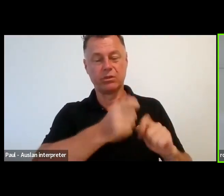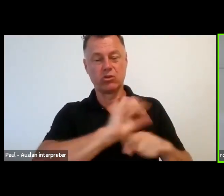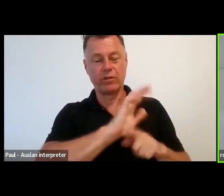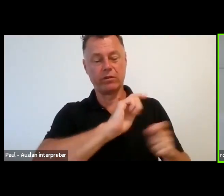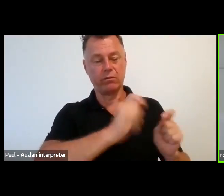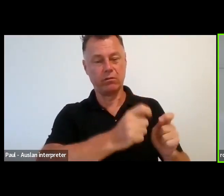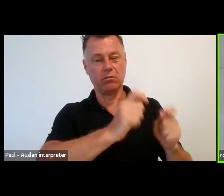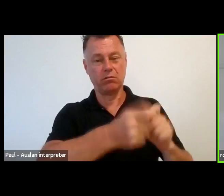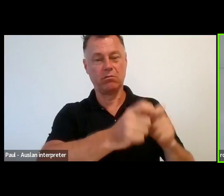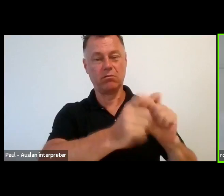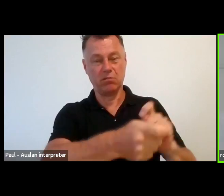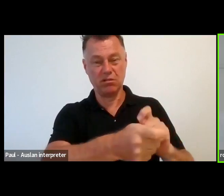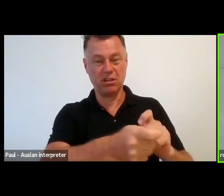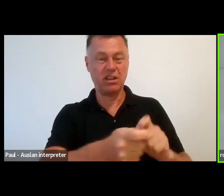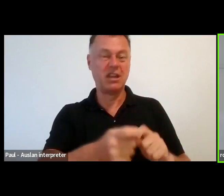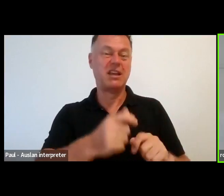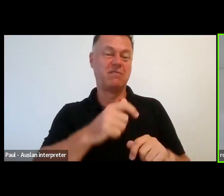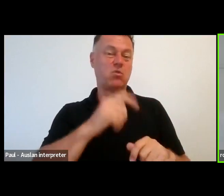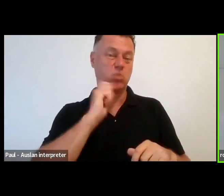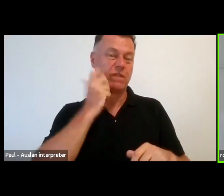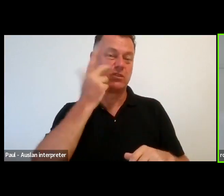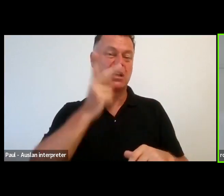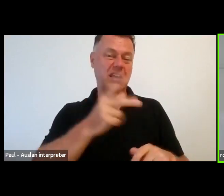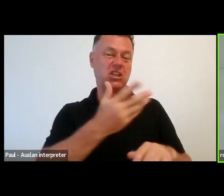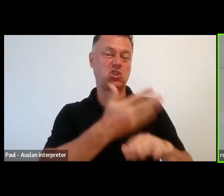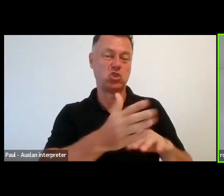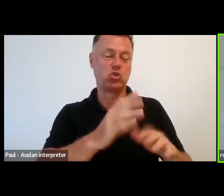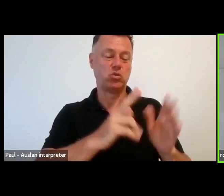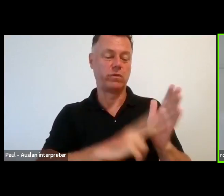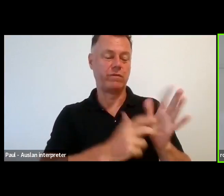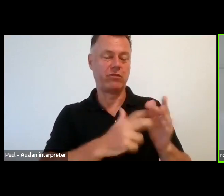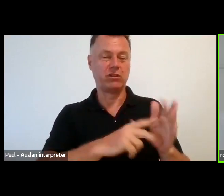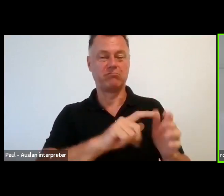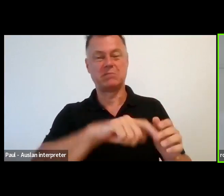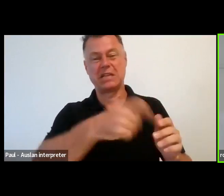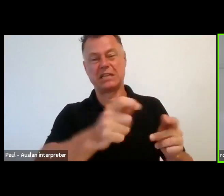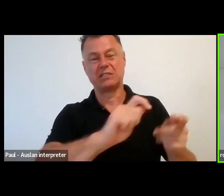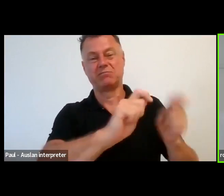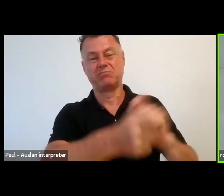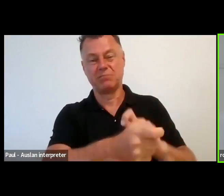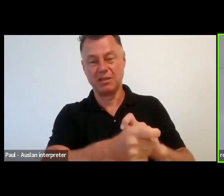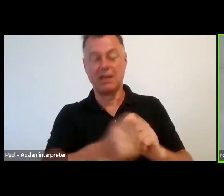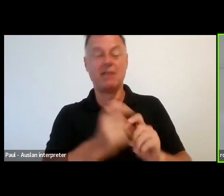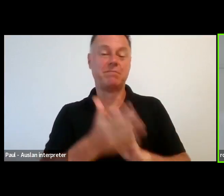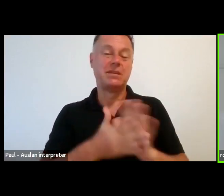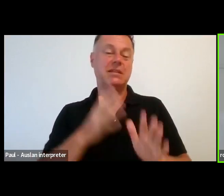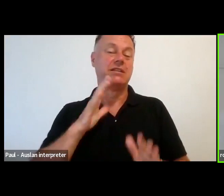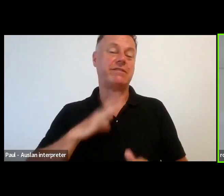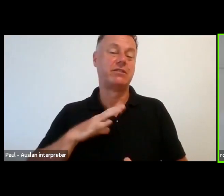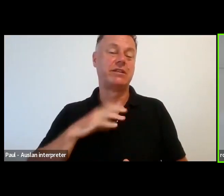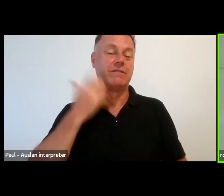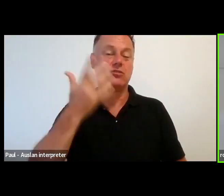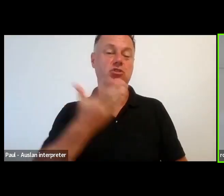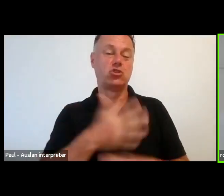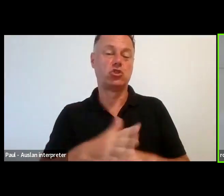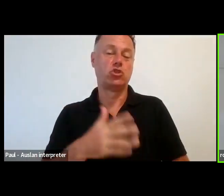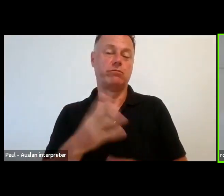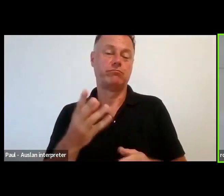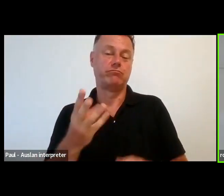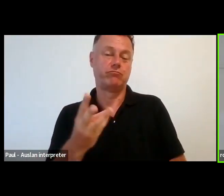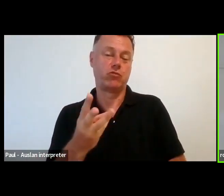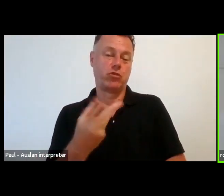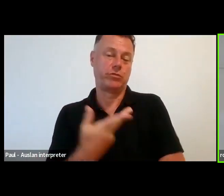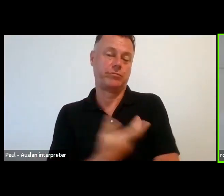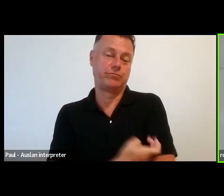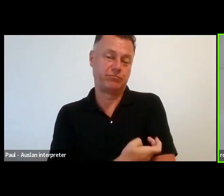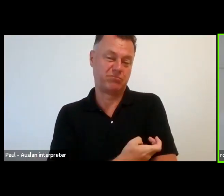need further booster doses in some time into the future. And again, good news there is that there are many vaccines. At